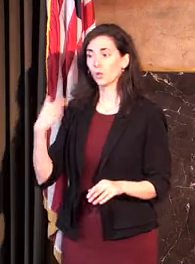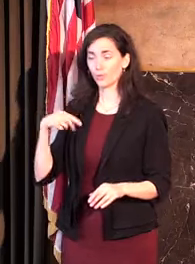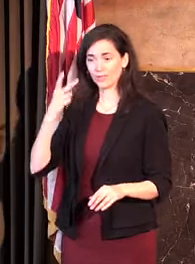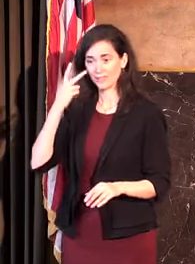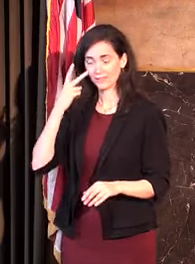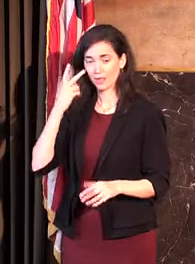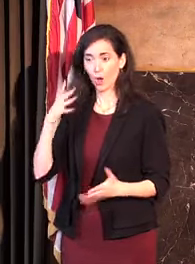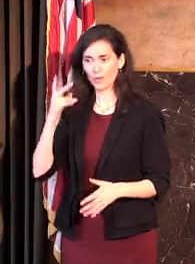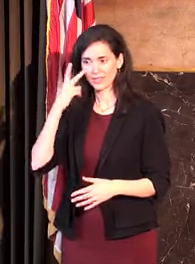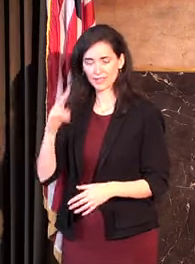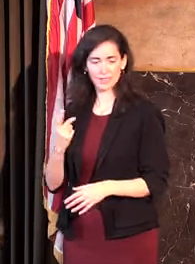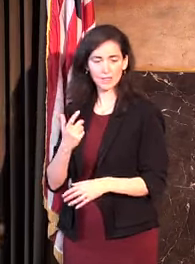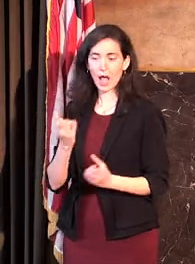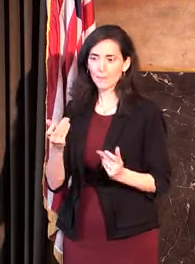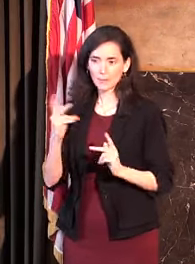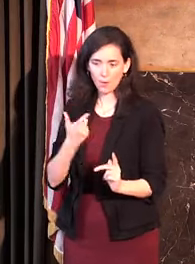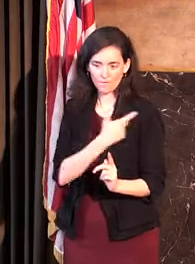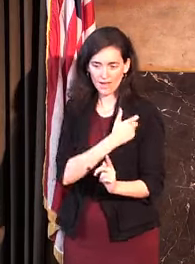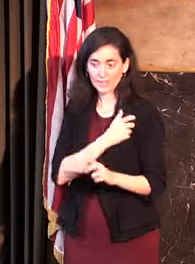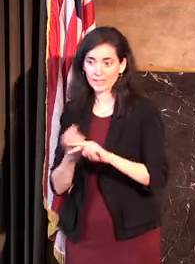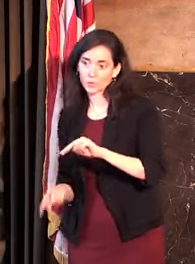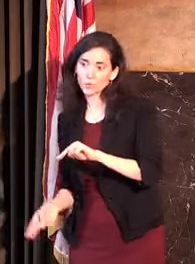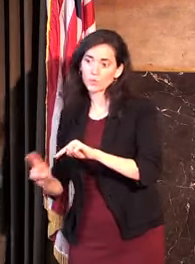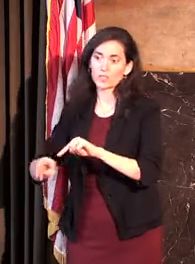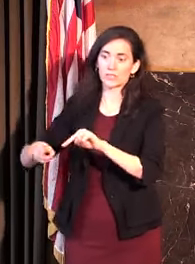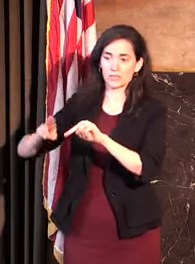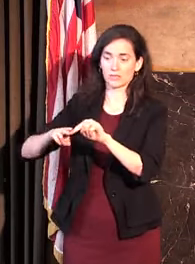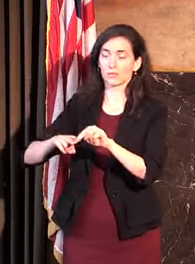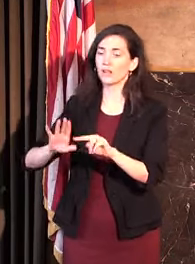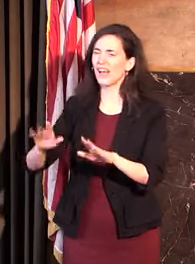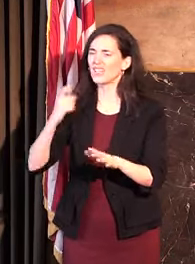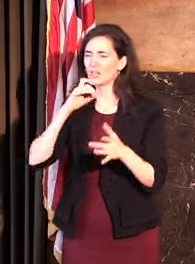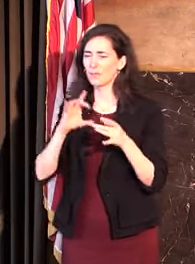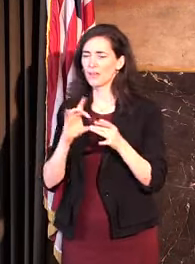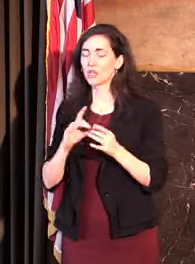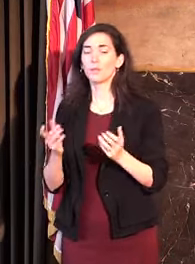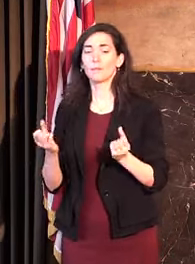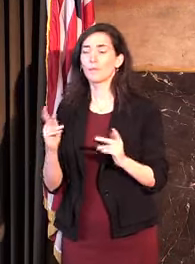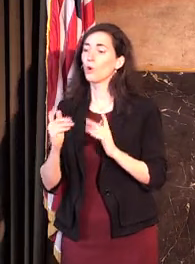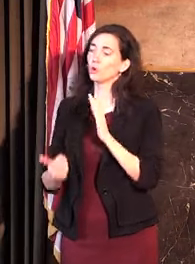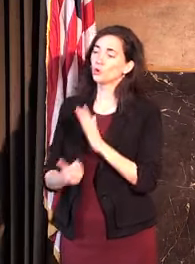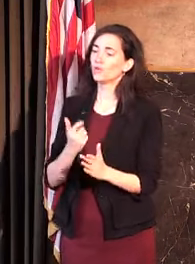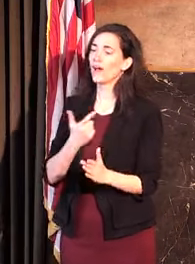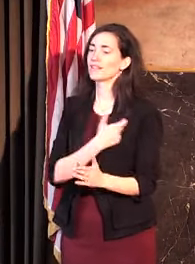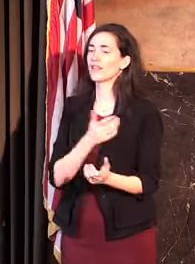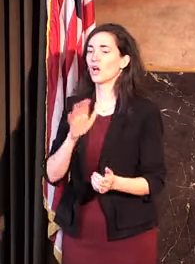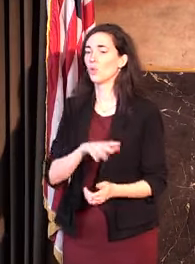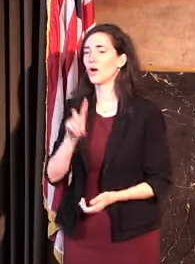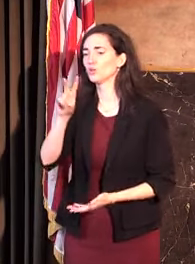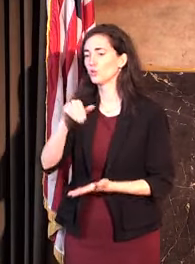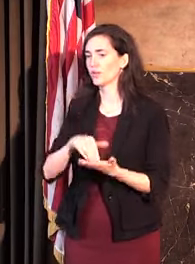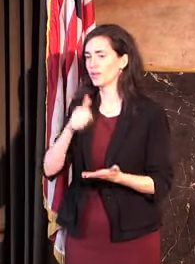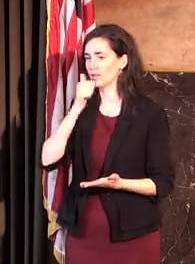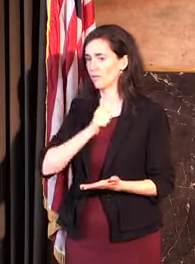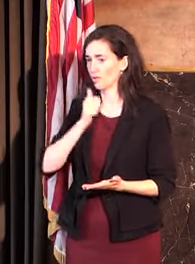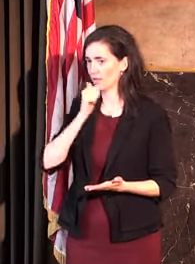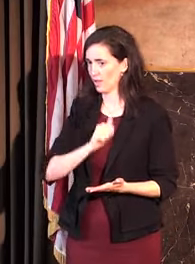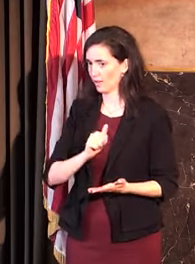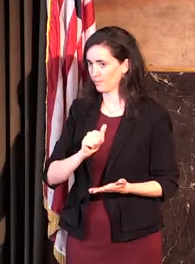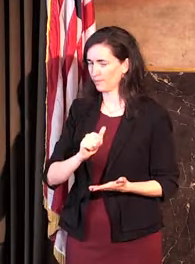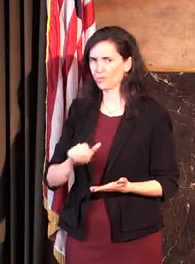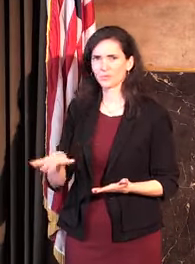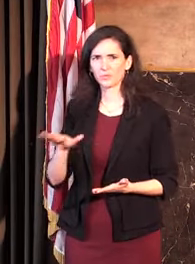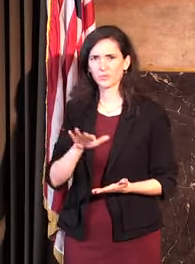we've been right now at, as I said, about 2,000 new vaccine initiations a day. That's been the case for, you know, about 6 weeks or